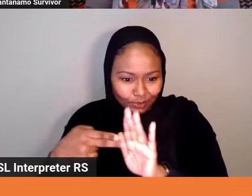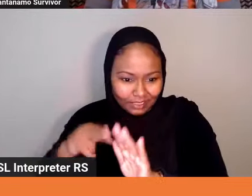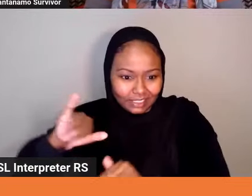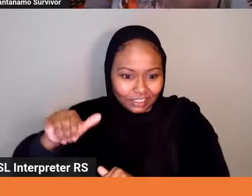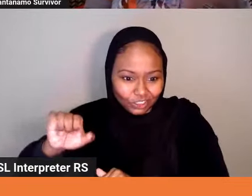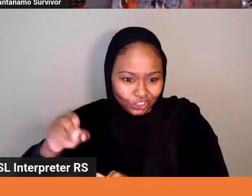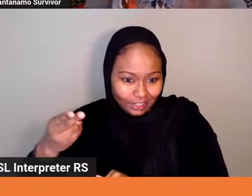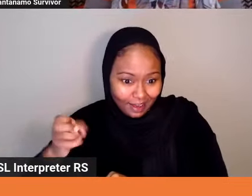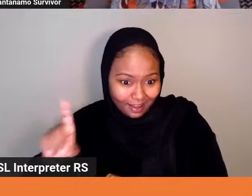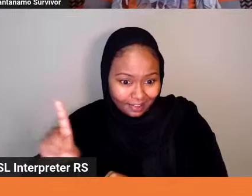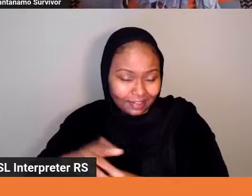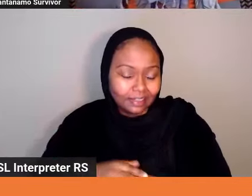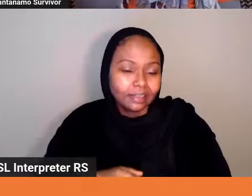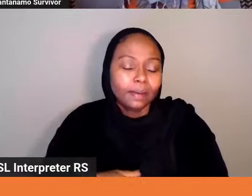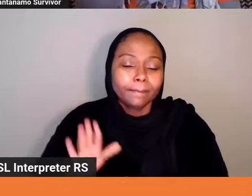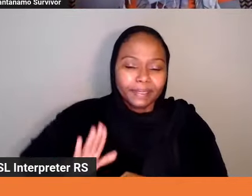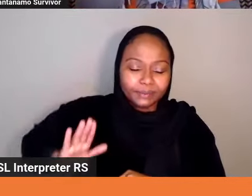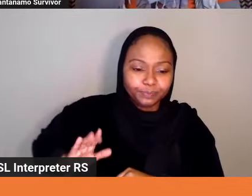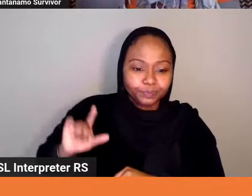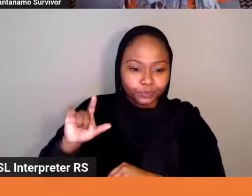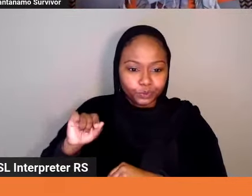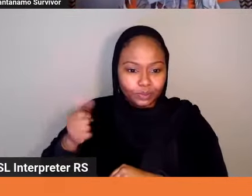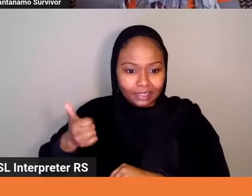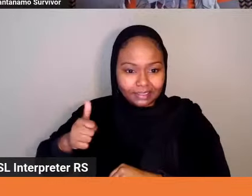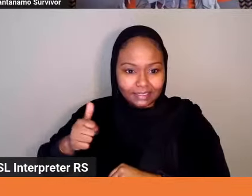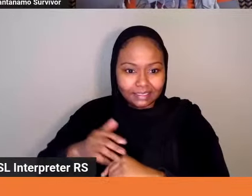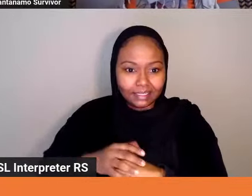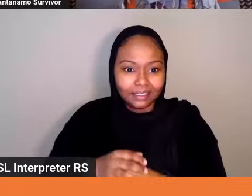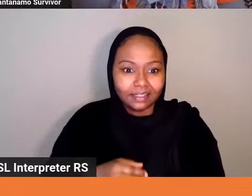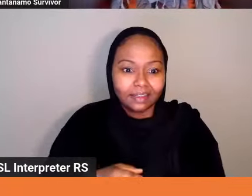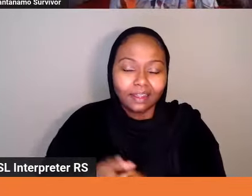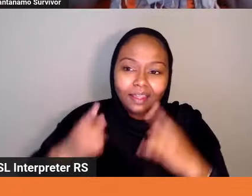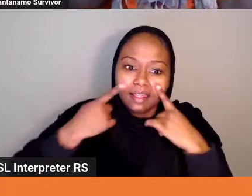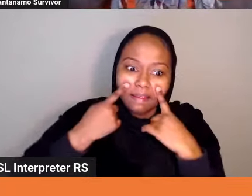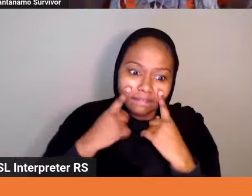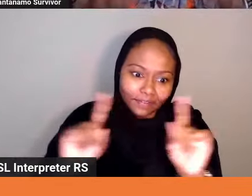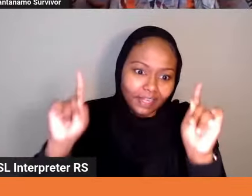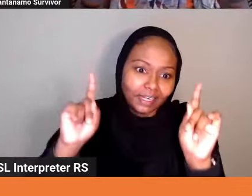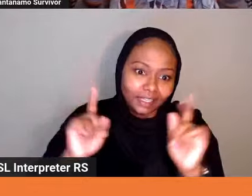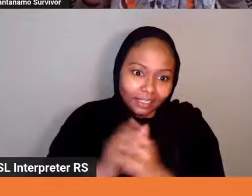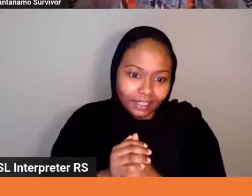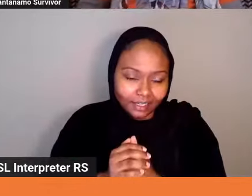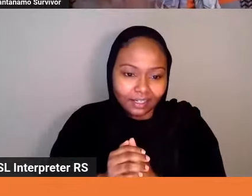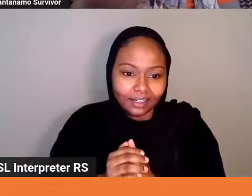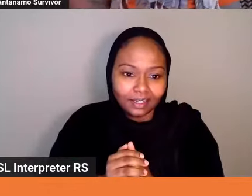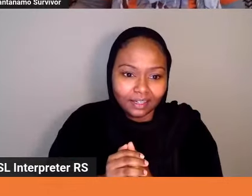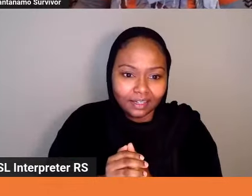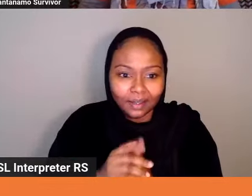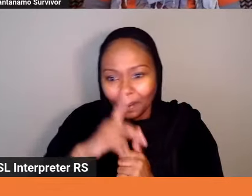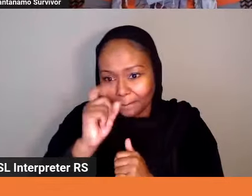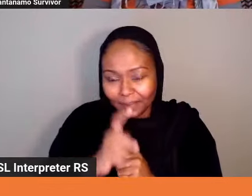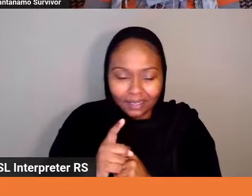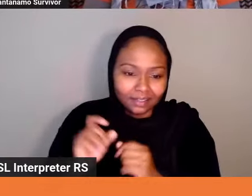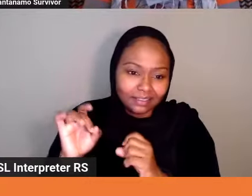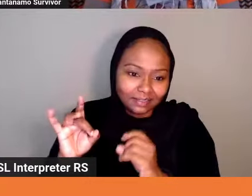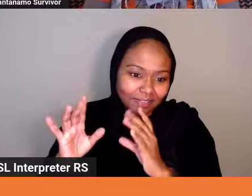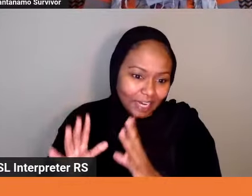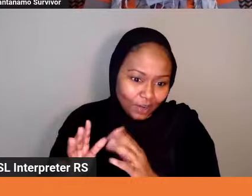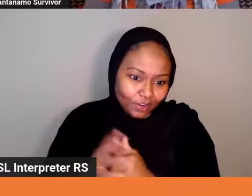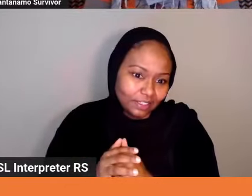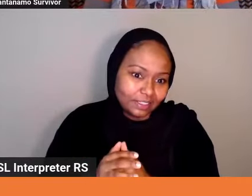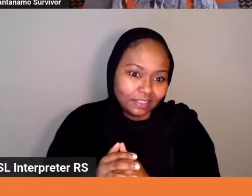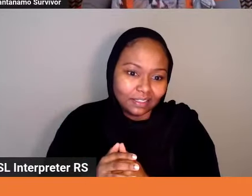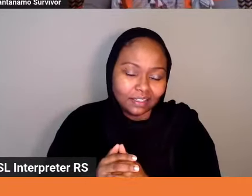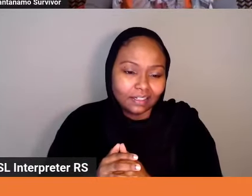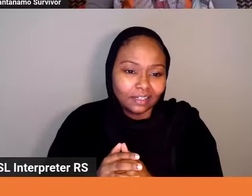in 2010, we managed to negotiate with the administration. Finally, they sat with us, what they call us a terrorist, and negotiate about the improvement of the living